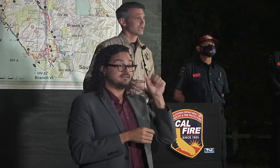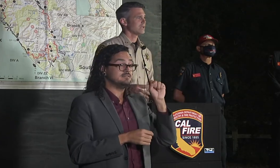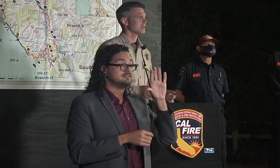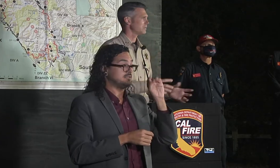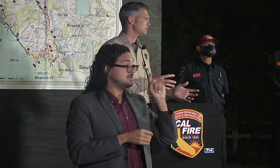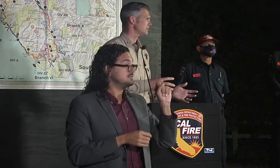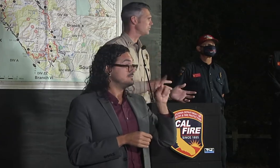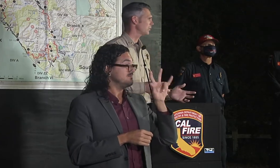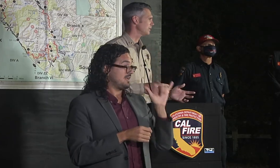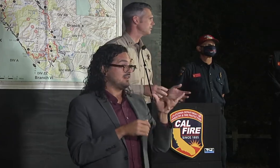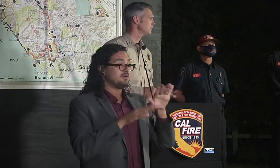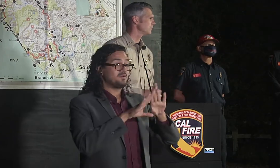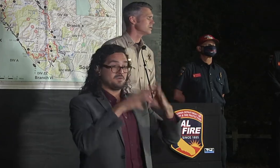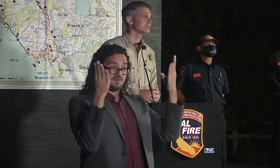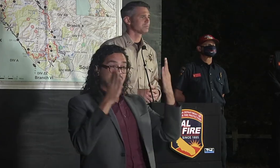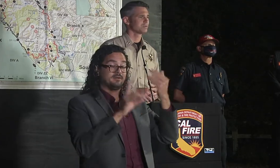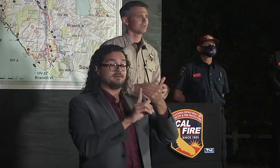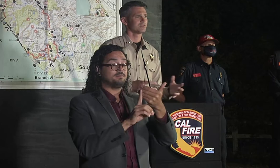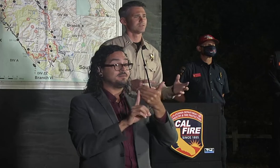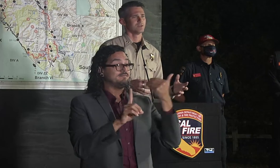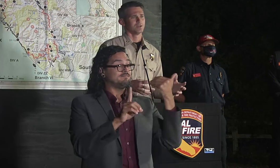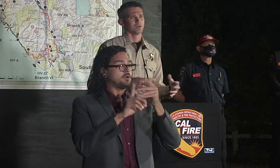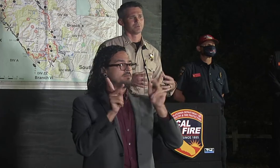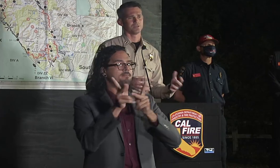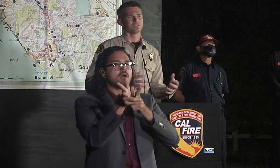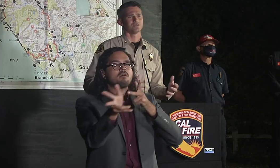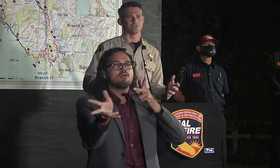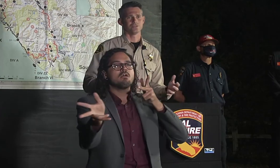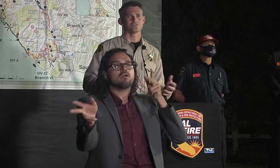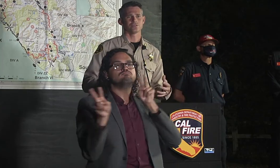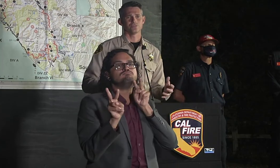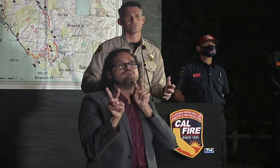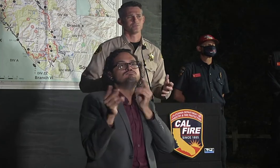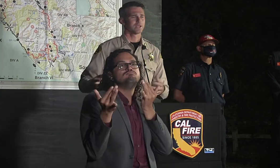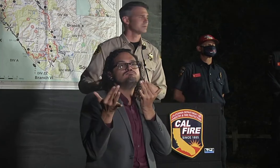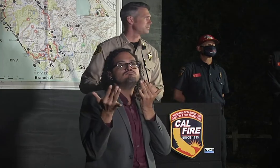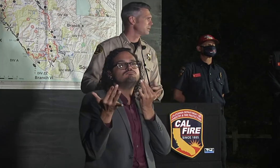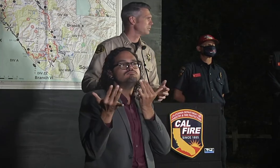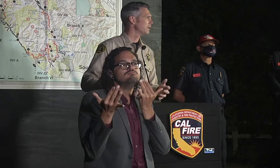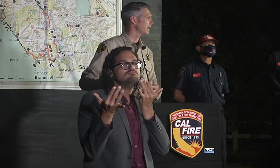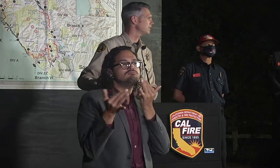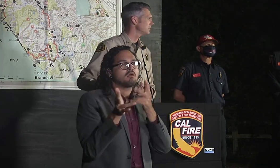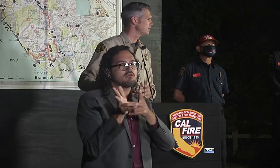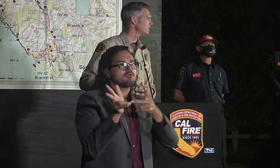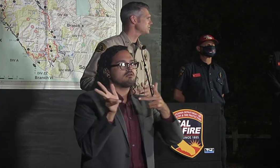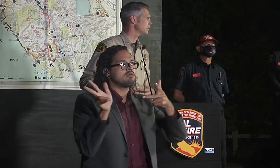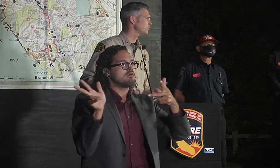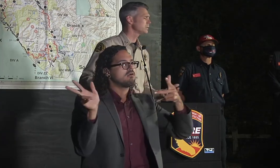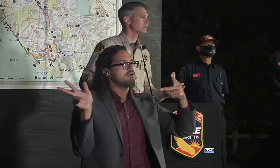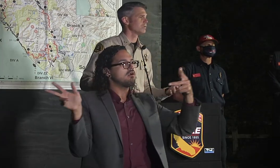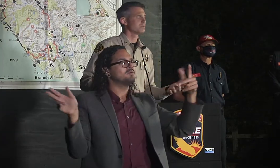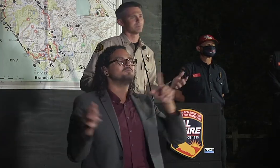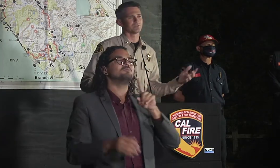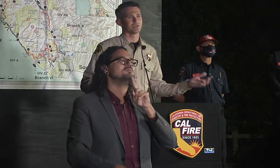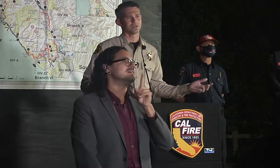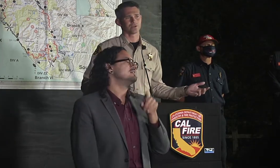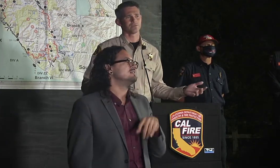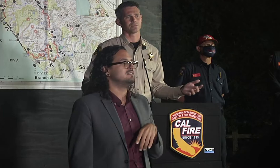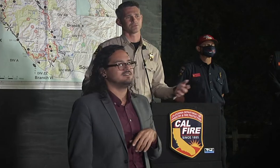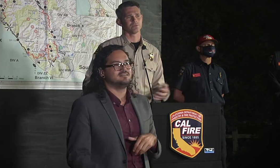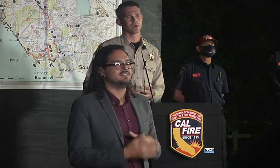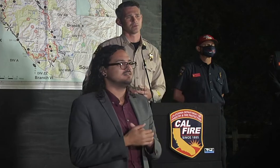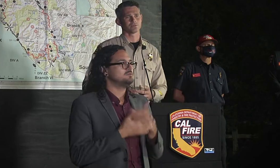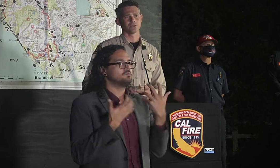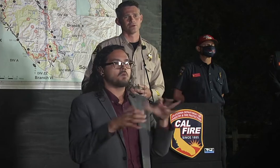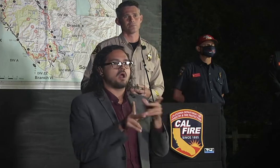people lining up at the checkpoints. And so it just presents logistical issues with getting people back efficiently, because we don't want people sitting in